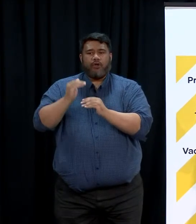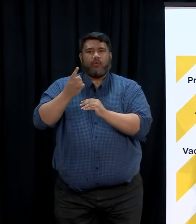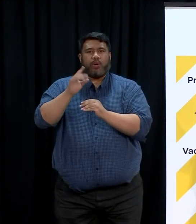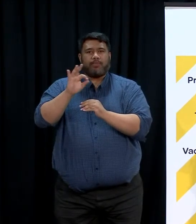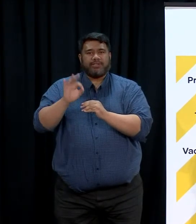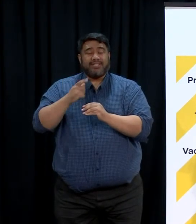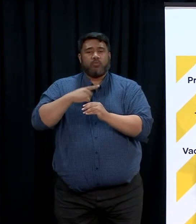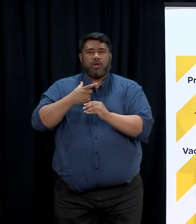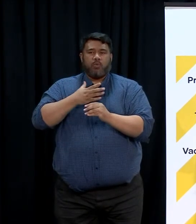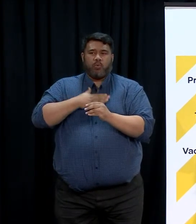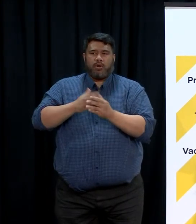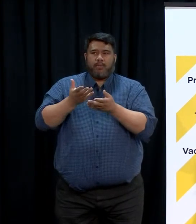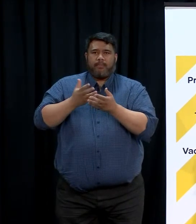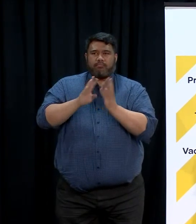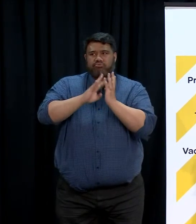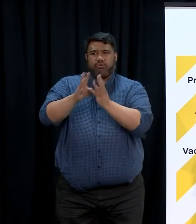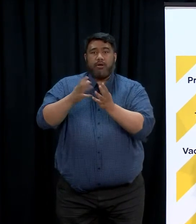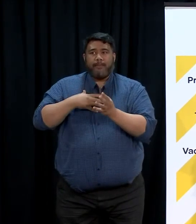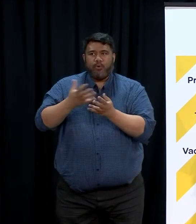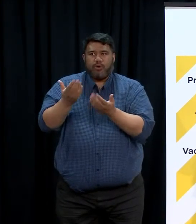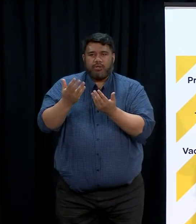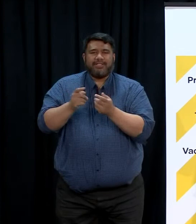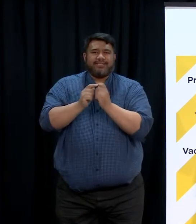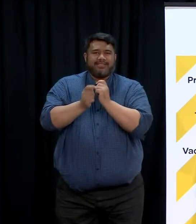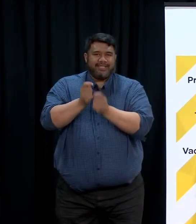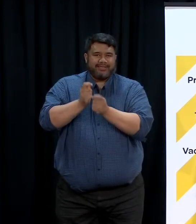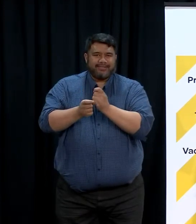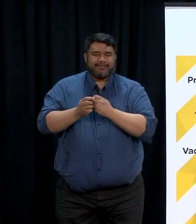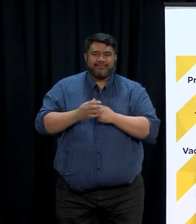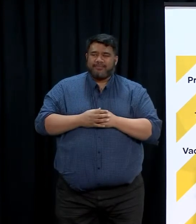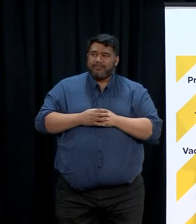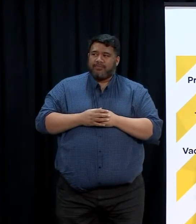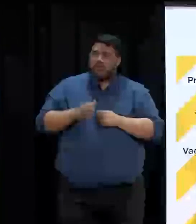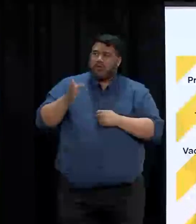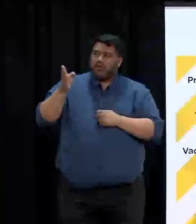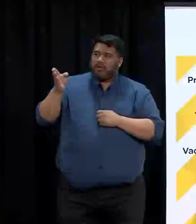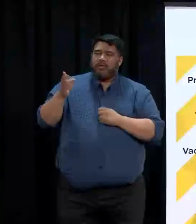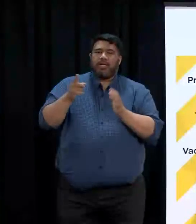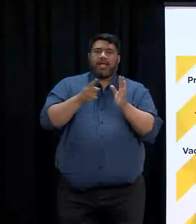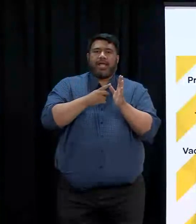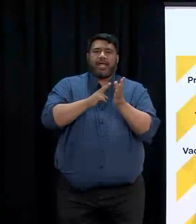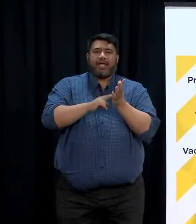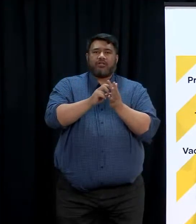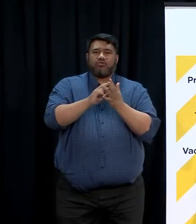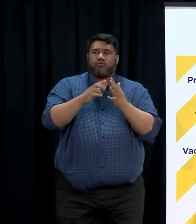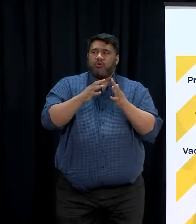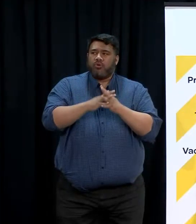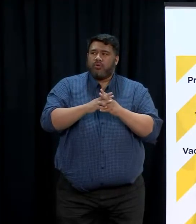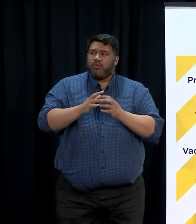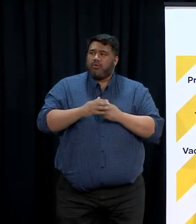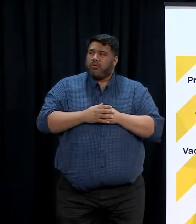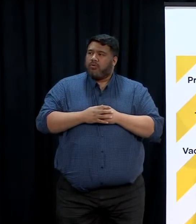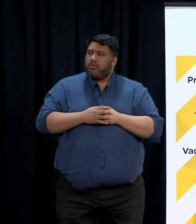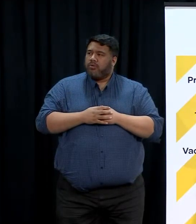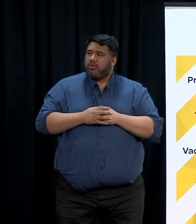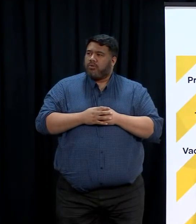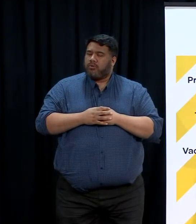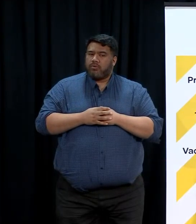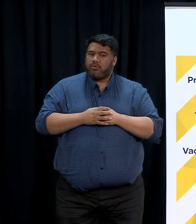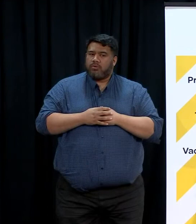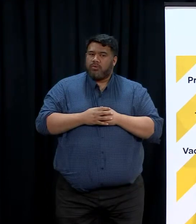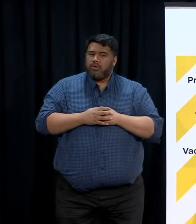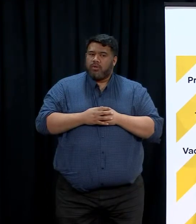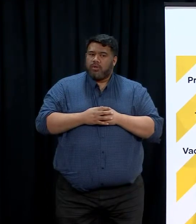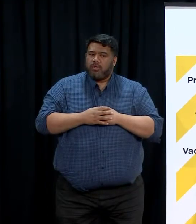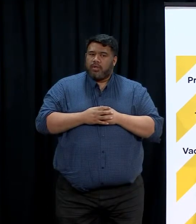done there. Derek. Well, I was just going to ask you, with the number of unlinked cases in Auckland and the fact that cases now are in